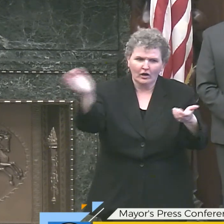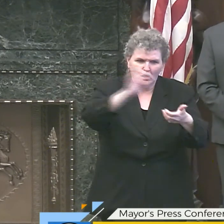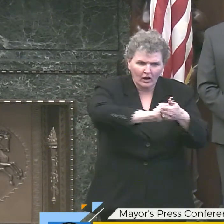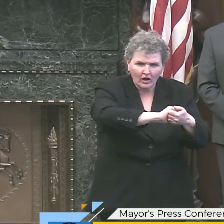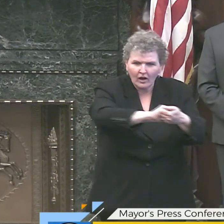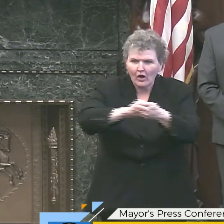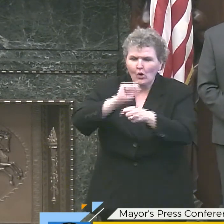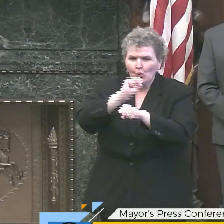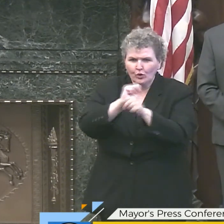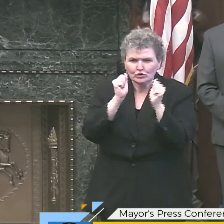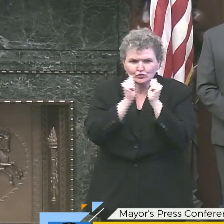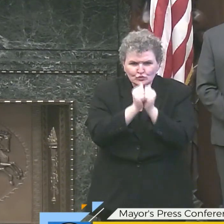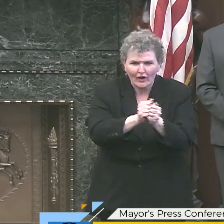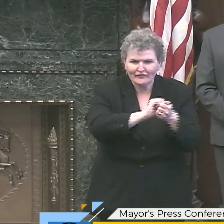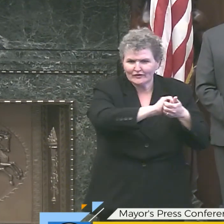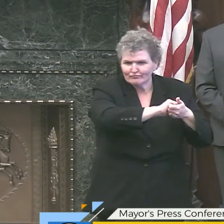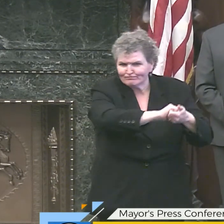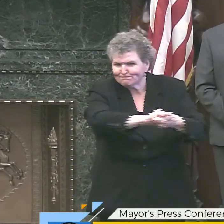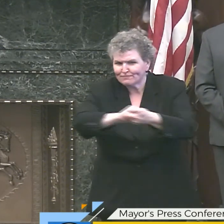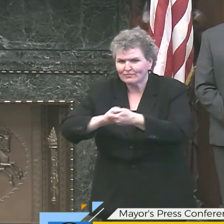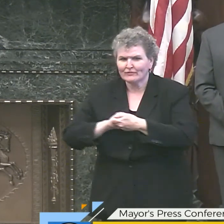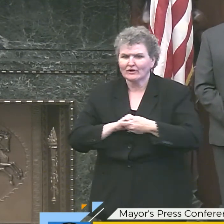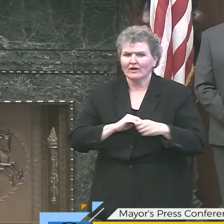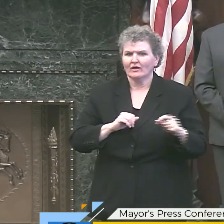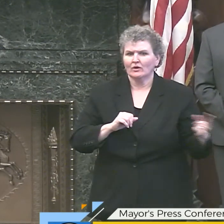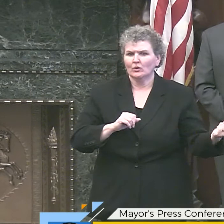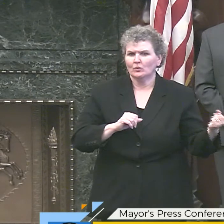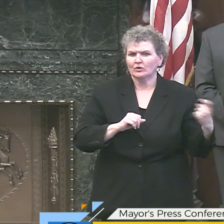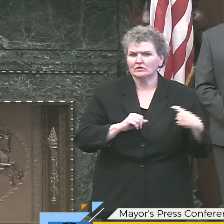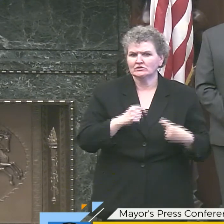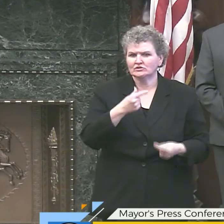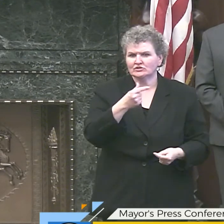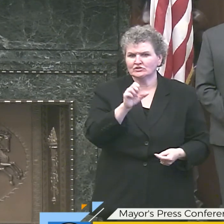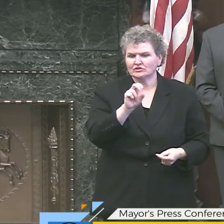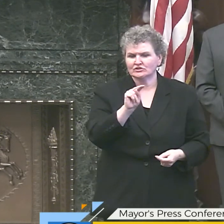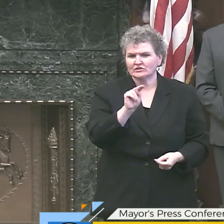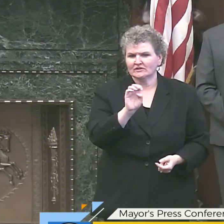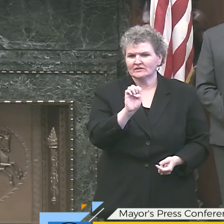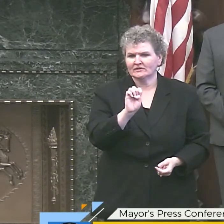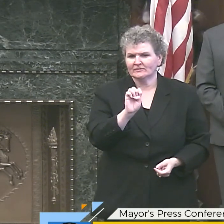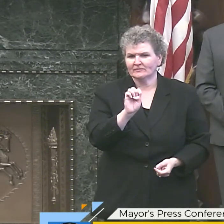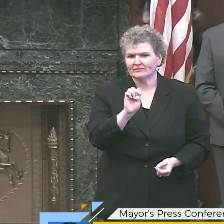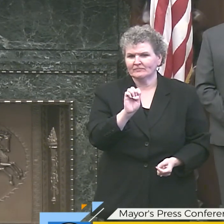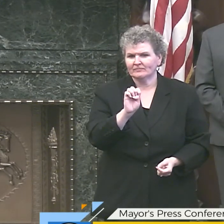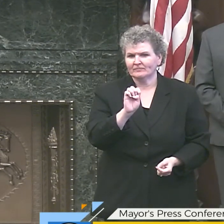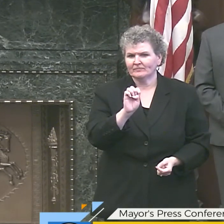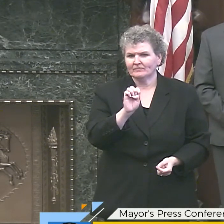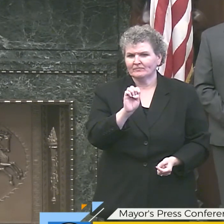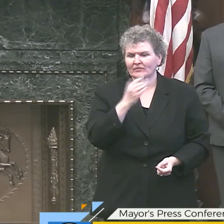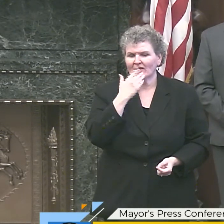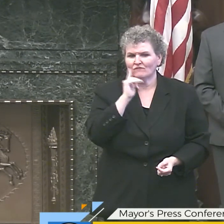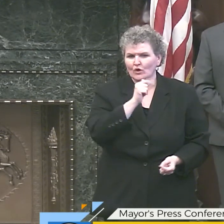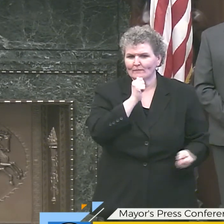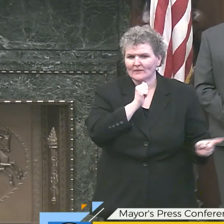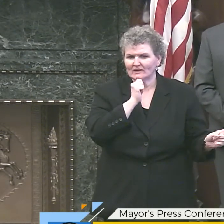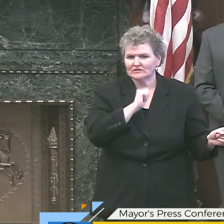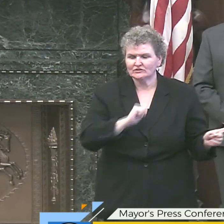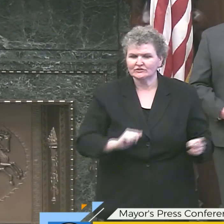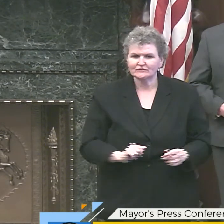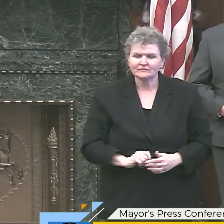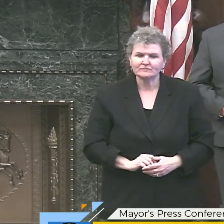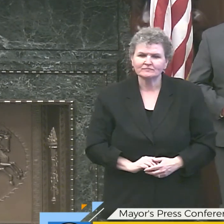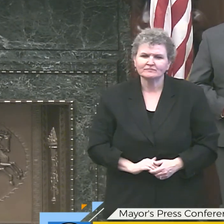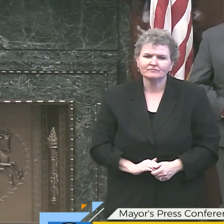Okay, our final question is from Jake Bloomgard. Jake, thanks for your patience. Yep, no problem. So I just had a